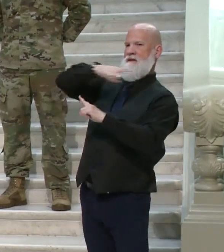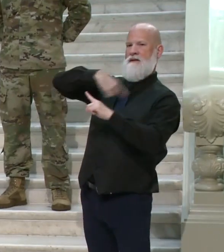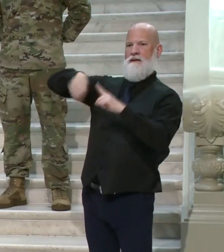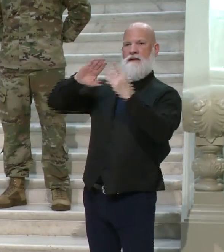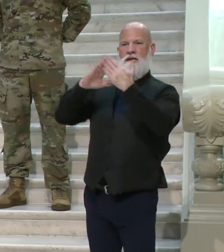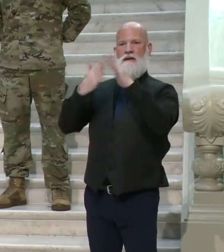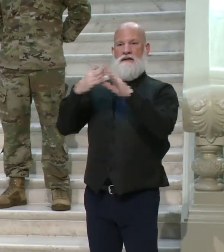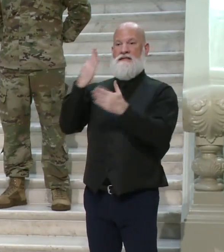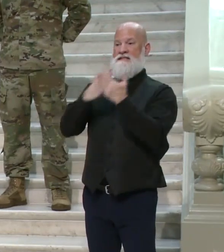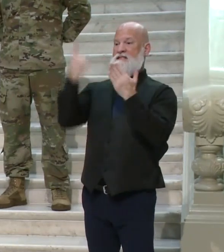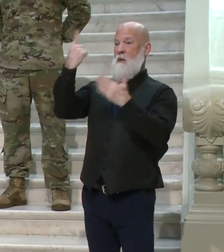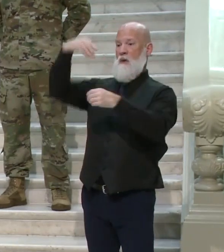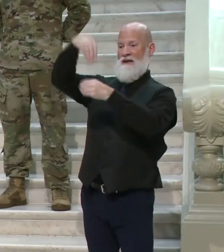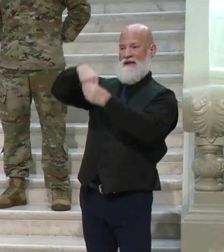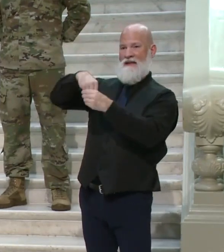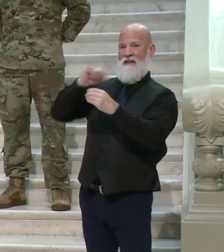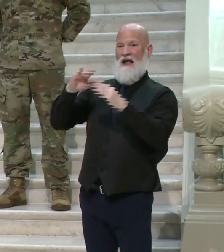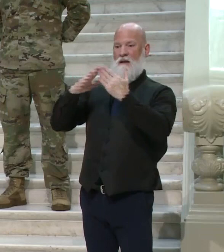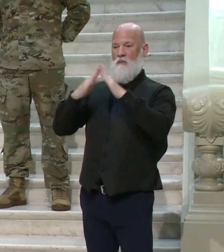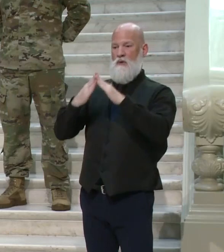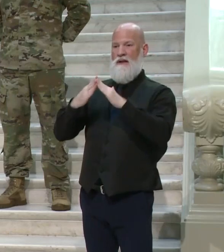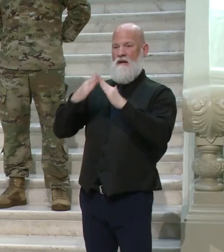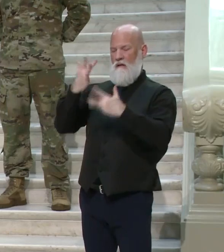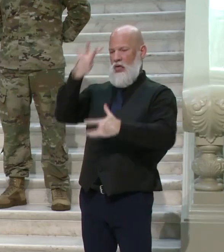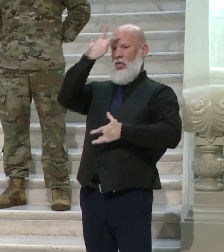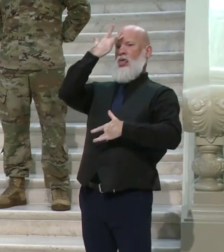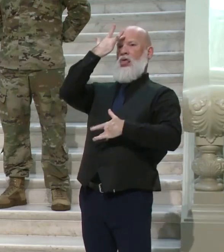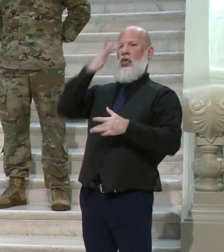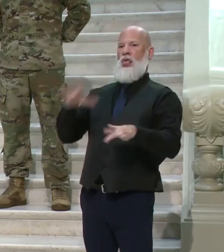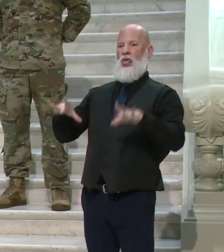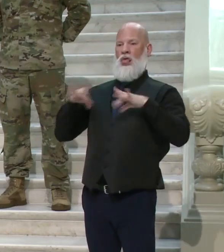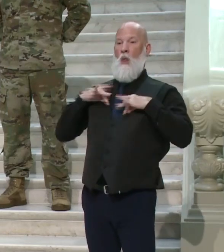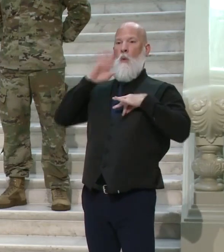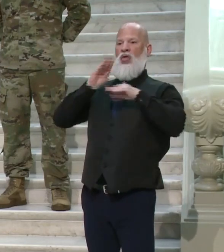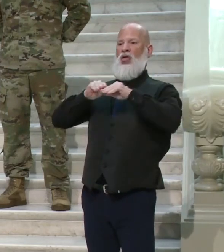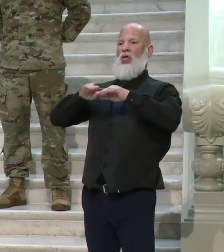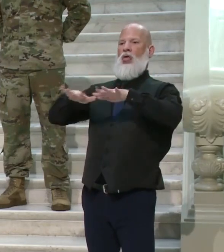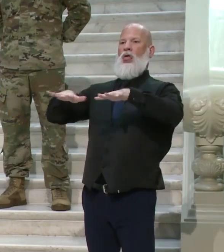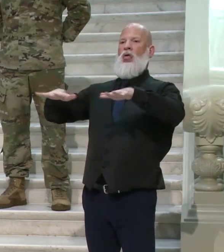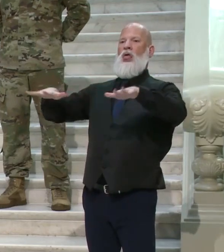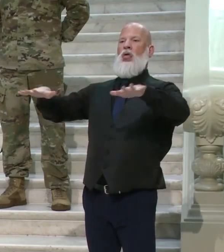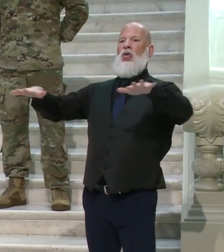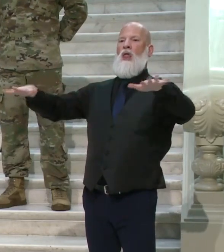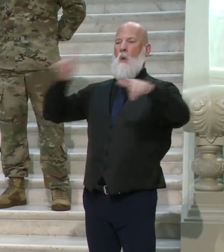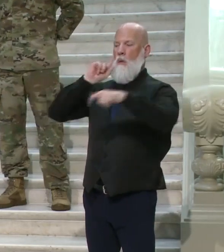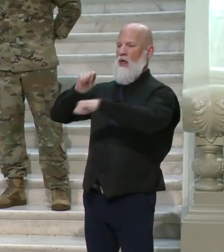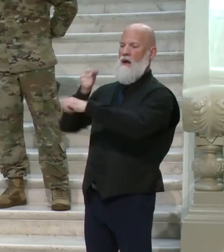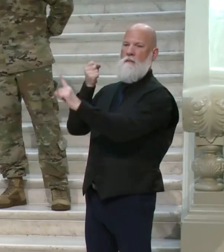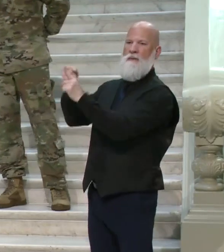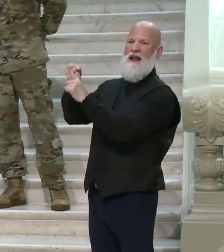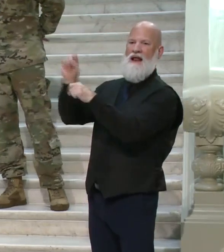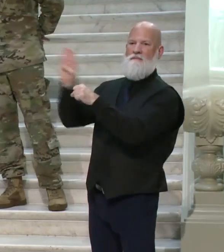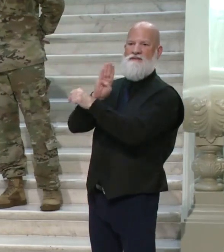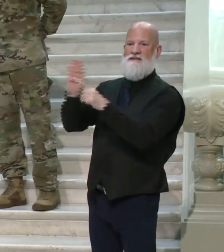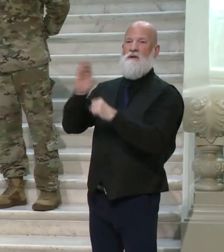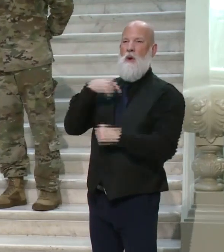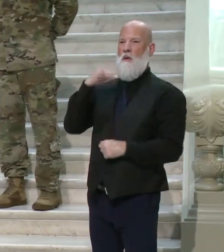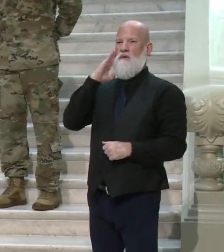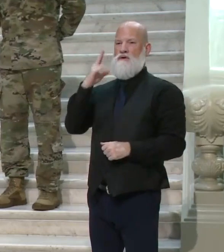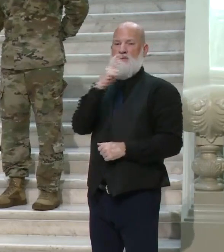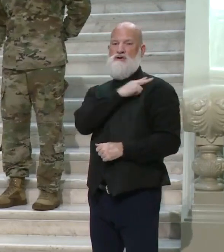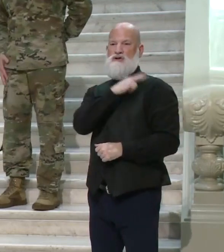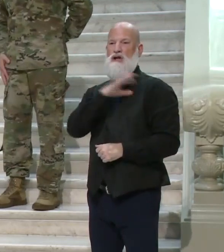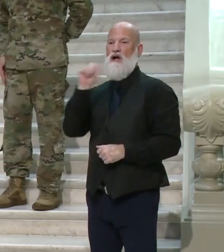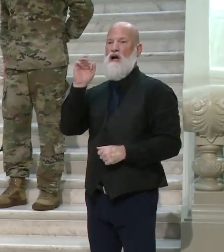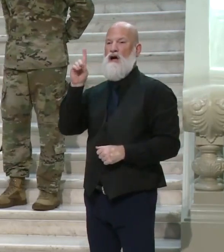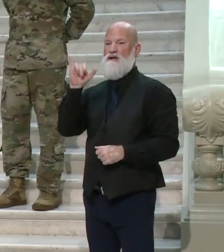infected and they take it back to the community. So that's what we're trying to educate and stop. But I think General Cardin may have something on the plant.